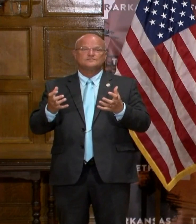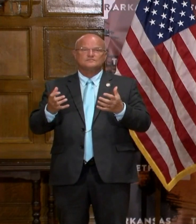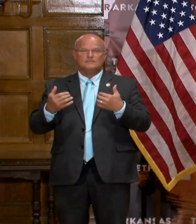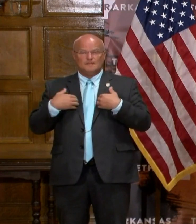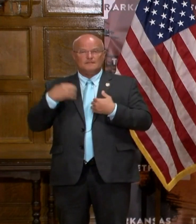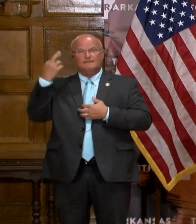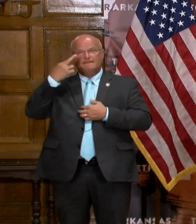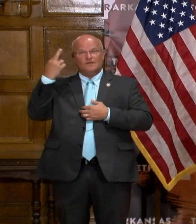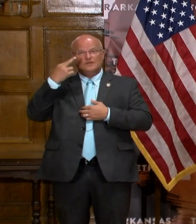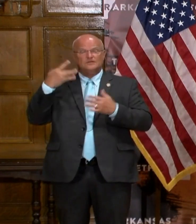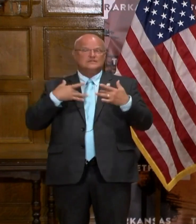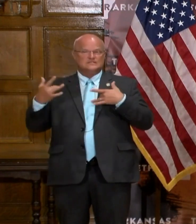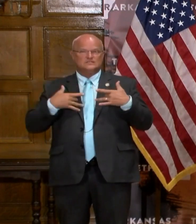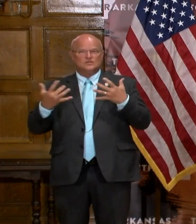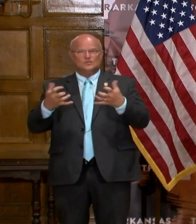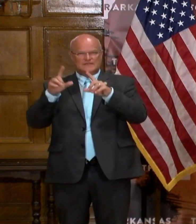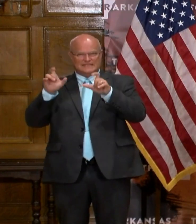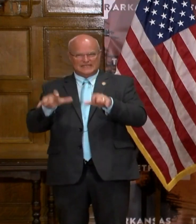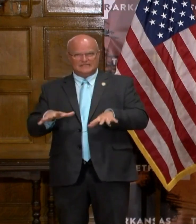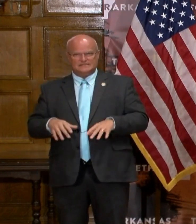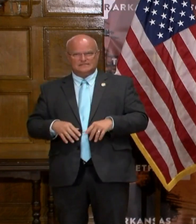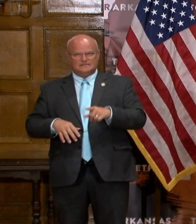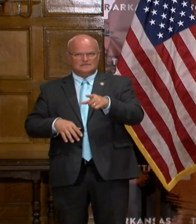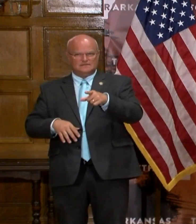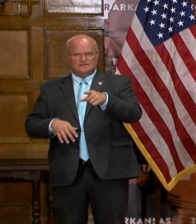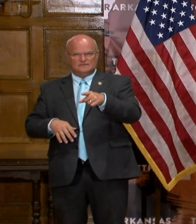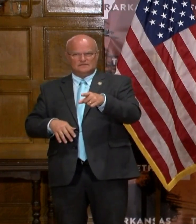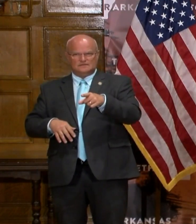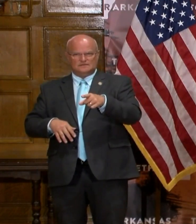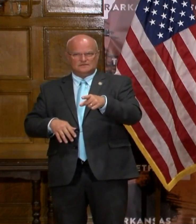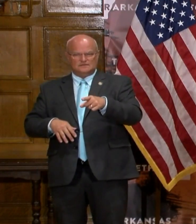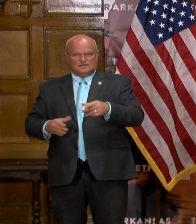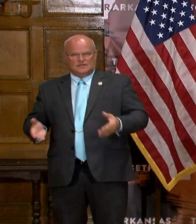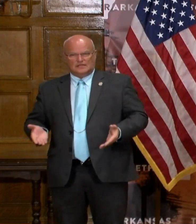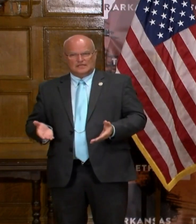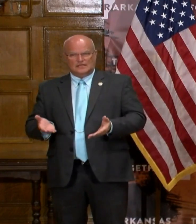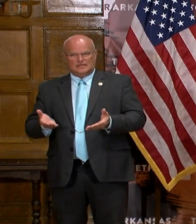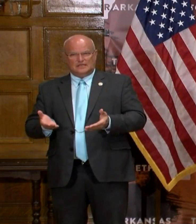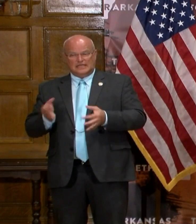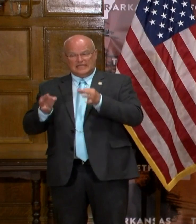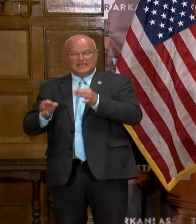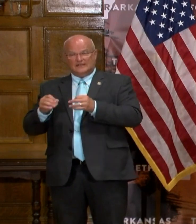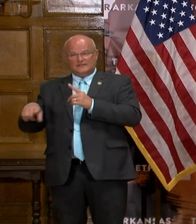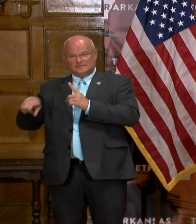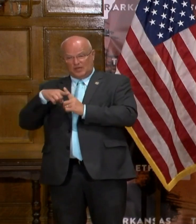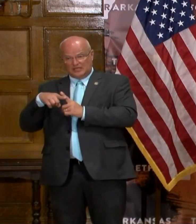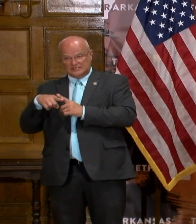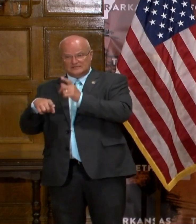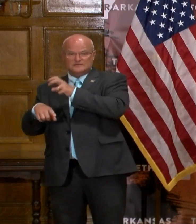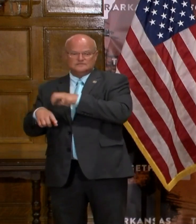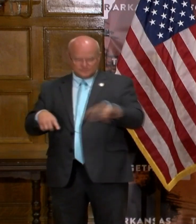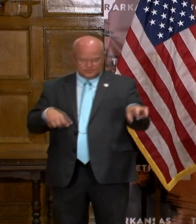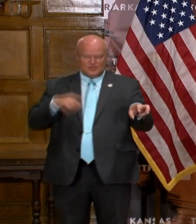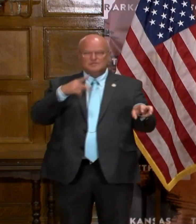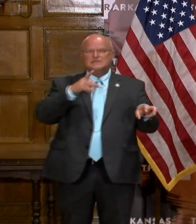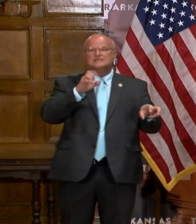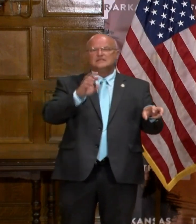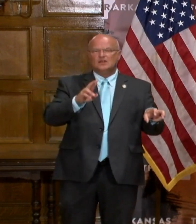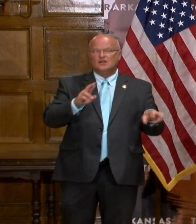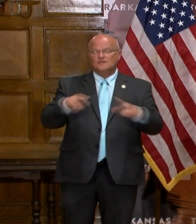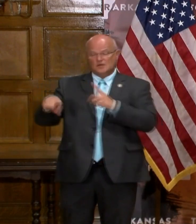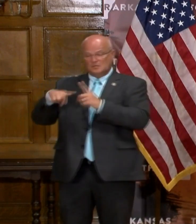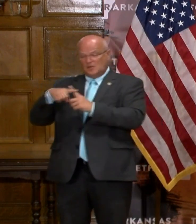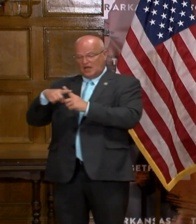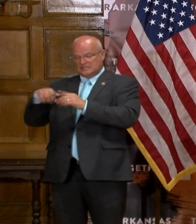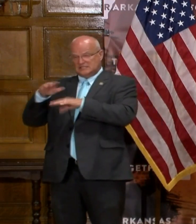have a reason for concern that wants that test. They encourage people to get that PCR if the antigen turns up positive. If you're positive on